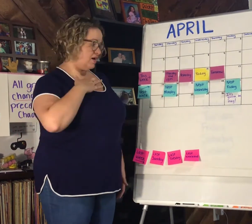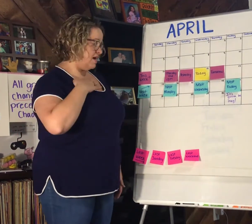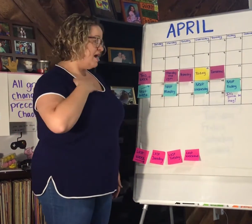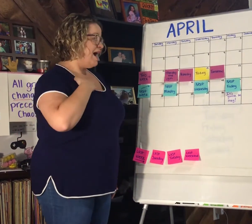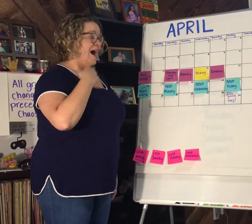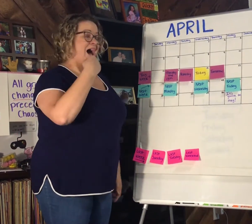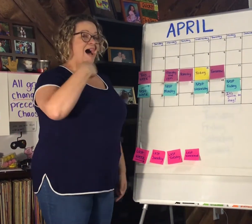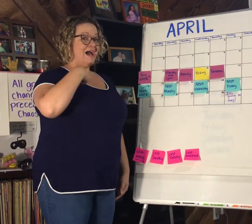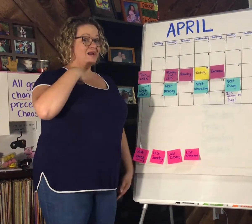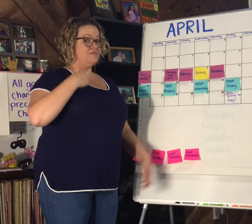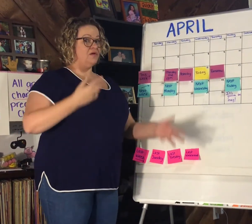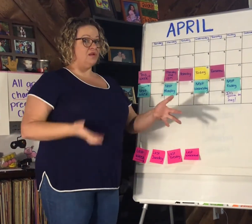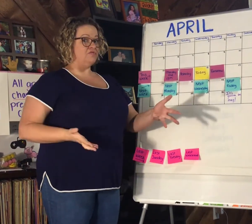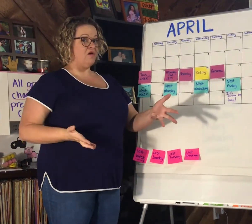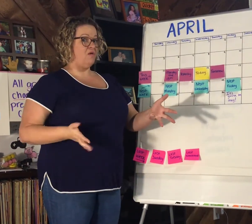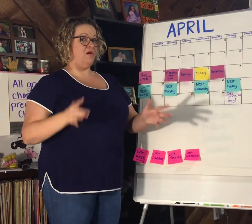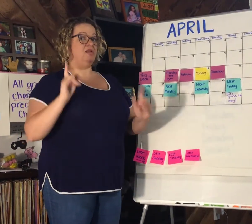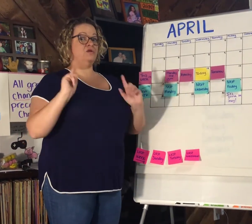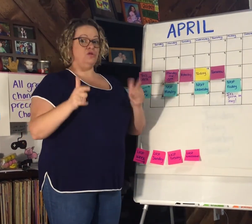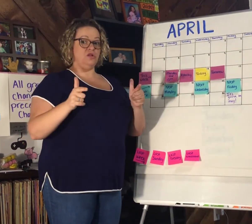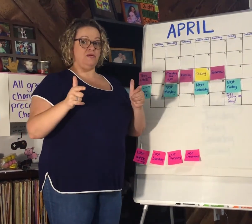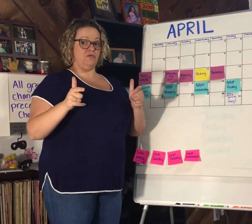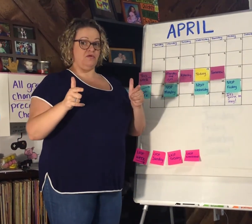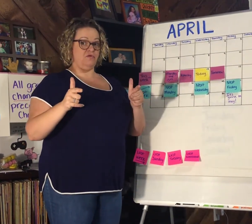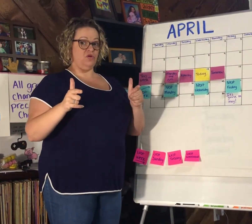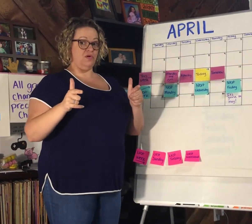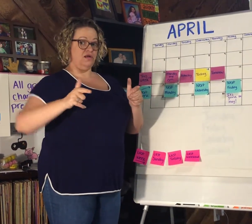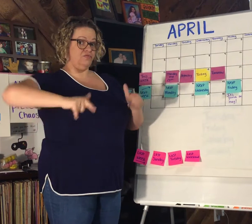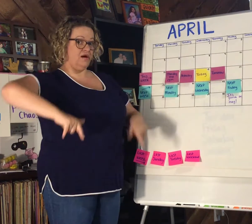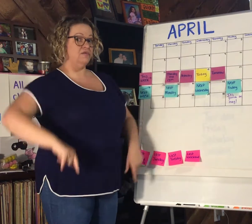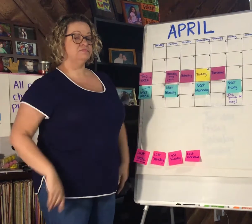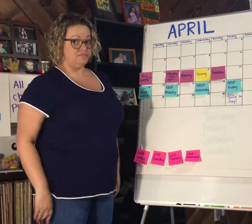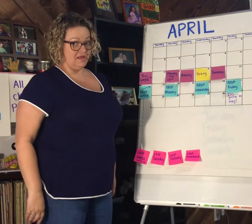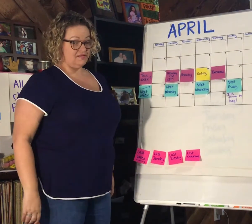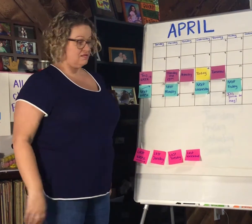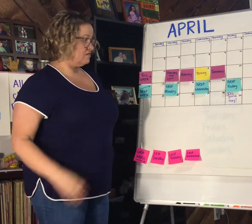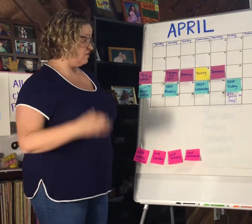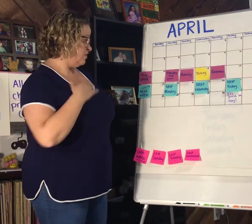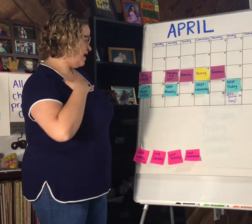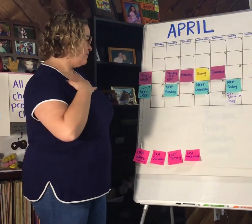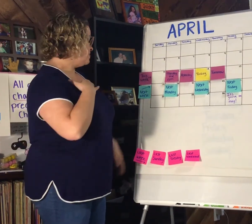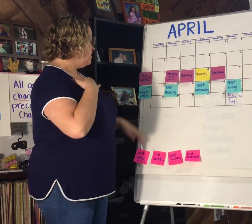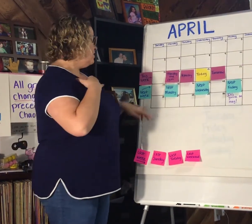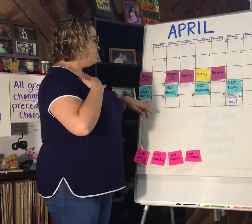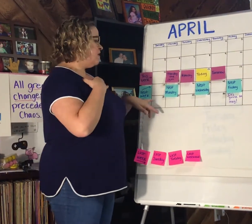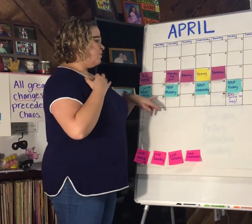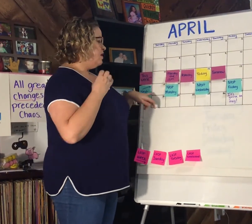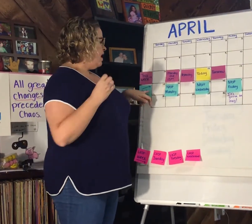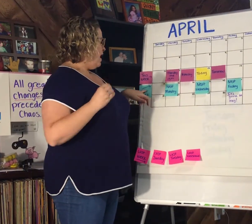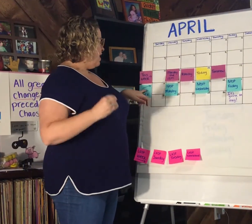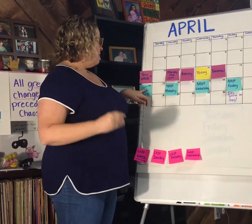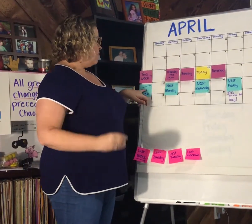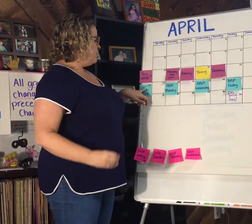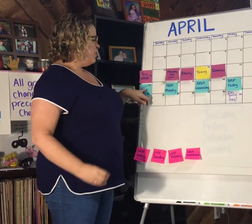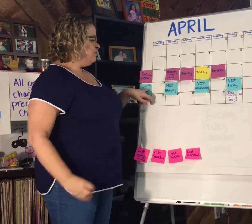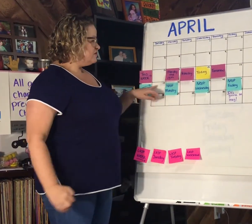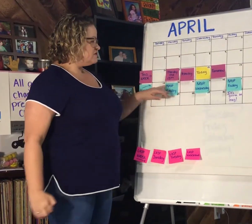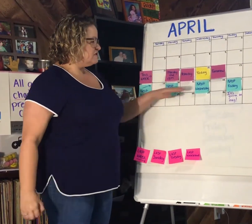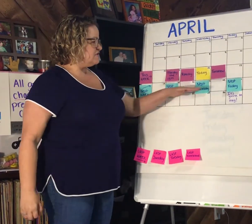okay? I get to pick whatever I want. You get to pick whatever you want as well. Make sense? Okay. So those are just the